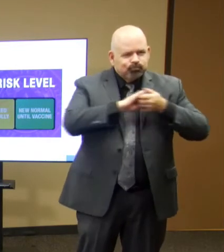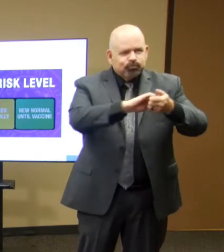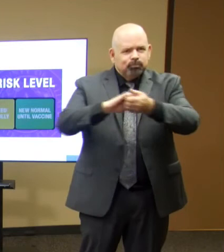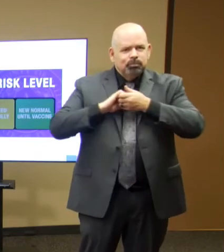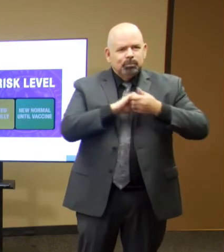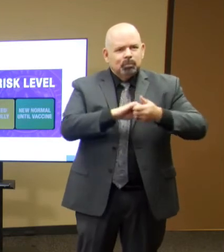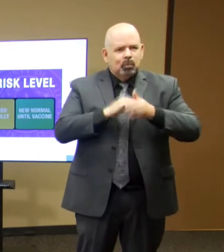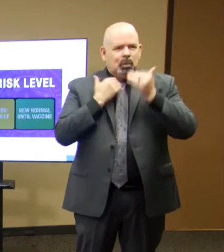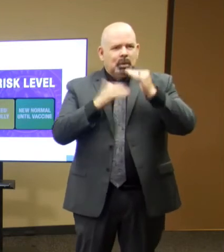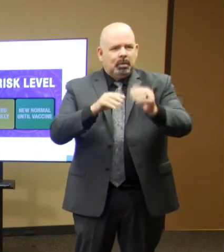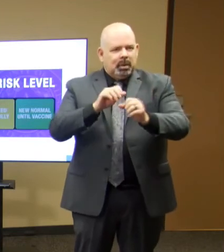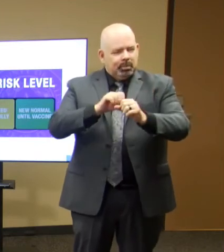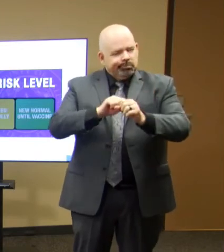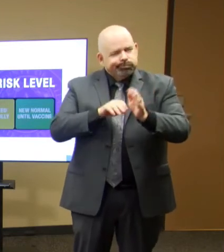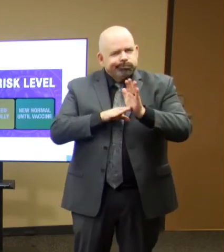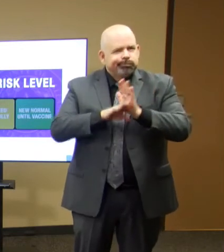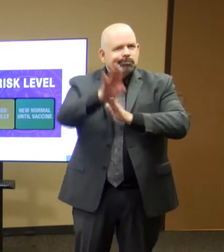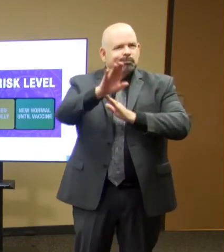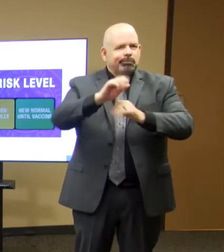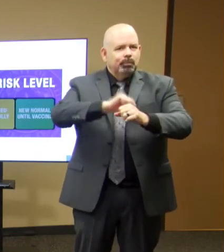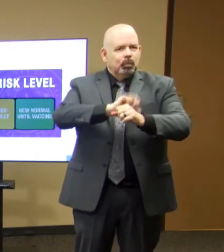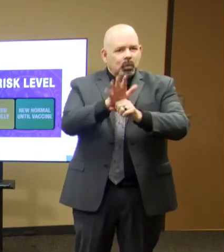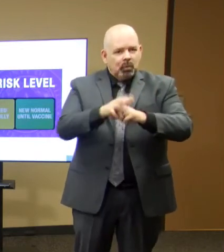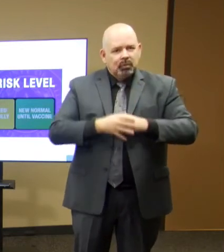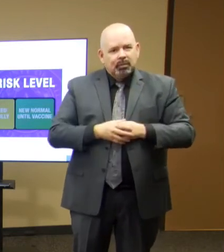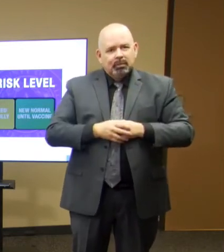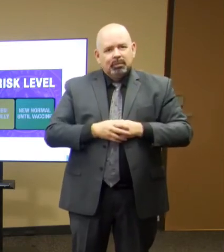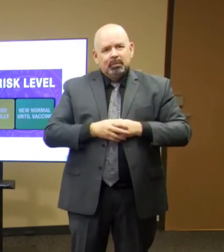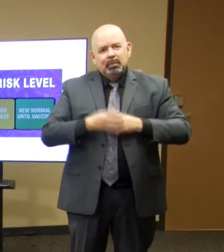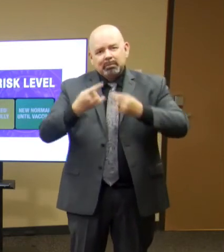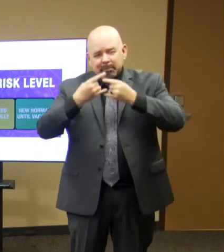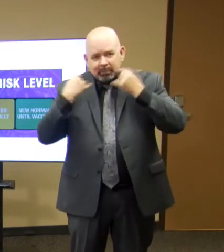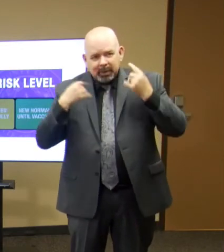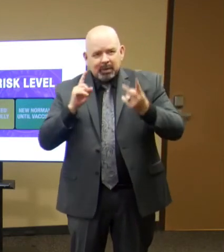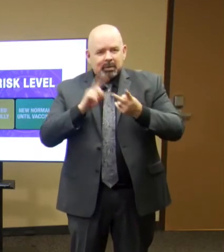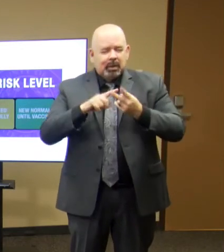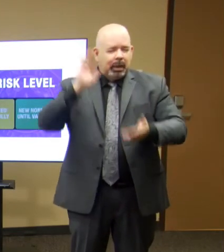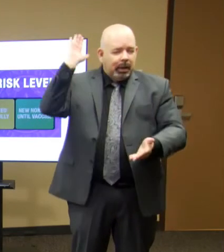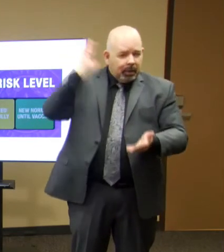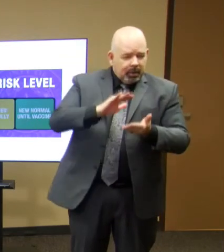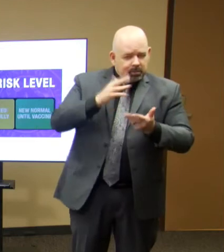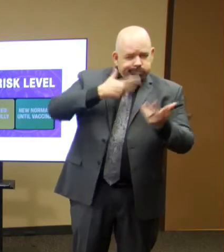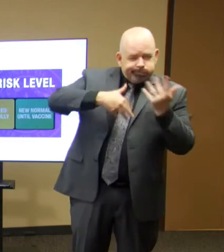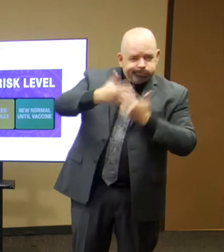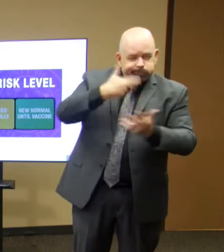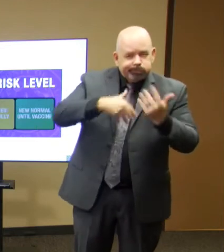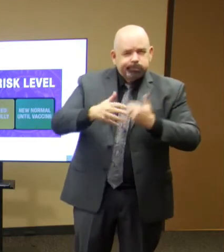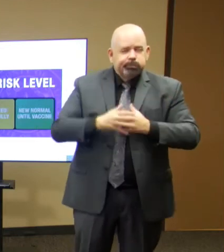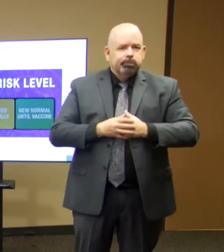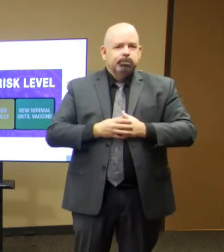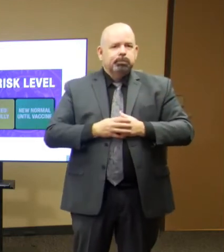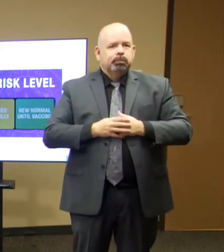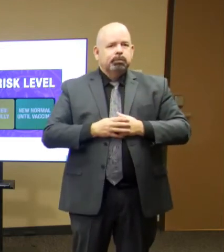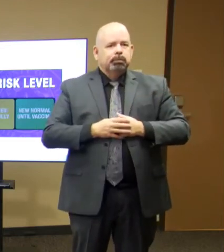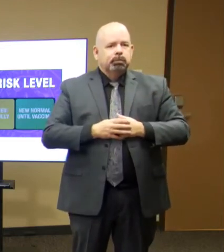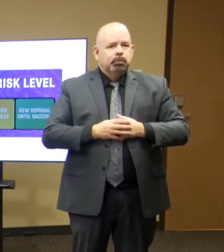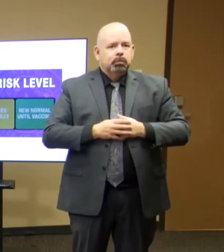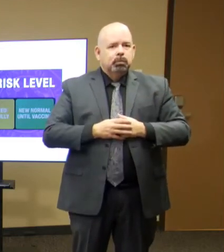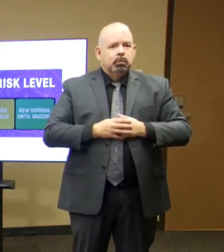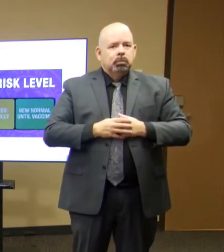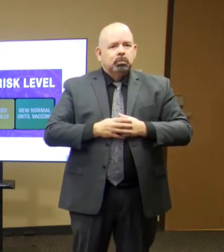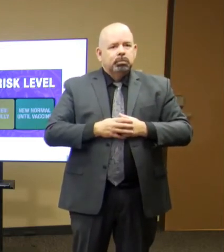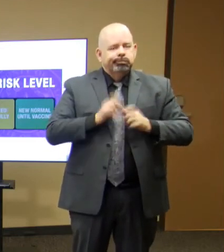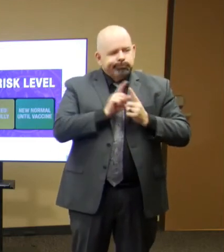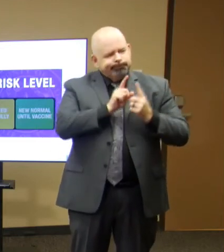of interactions with other people and be very careful this holiday season by following the county's holiday guidance that is now on our